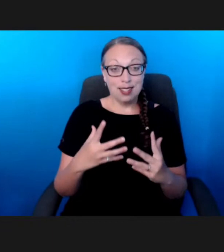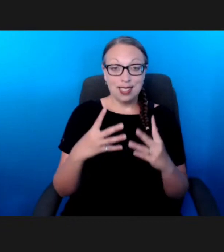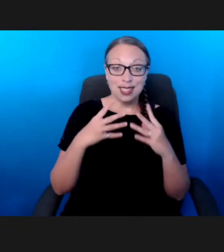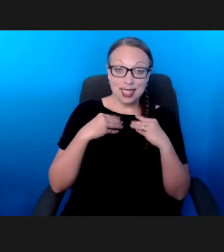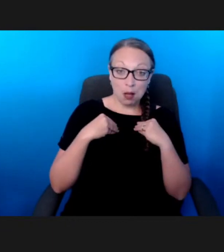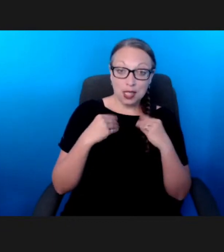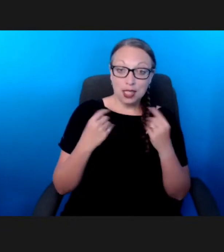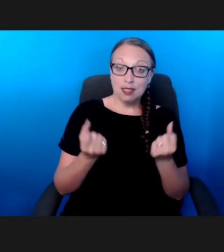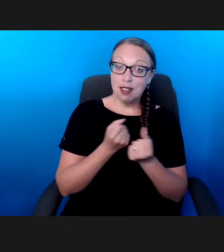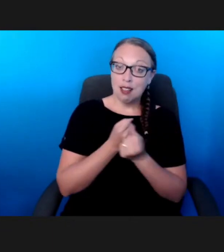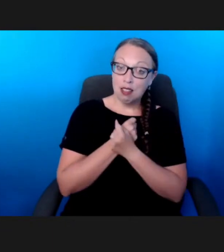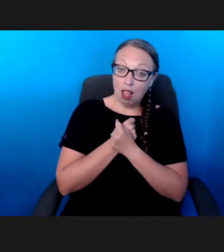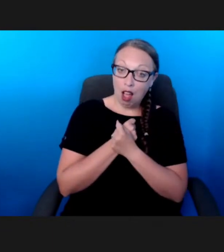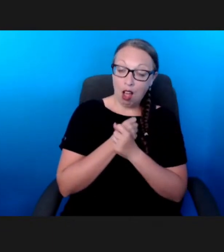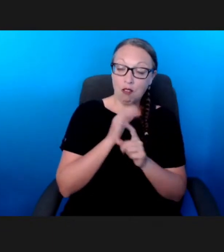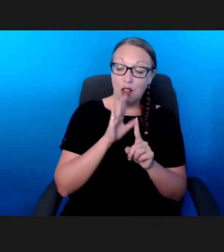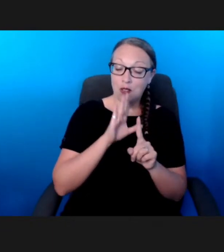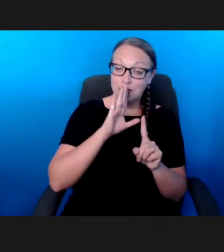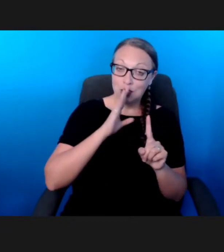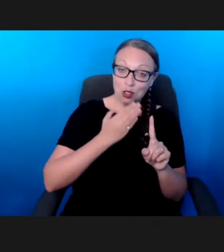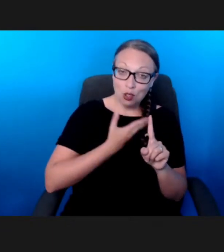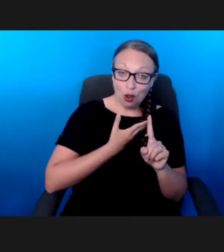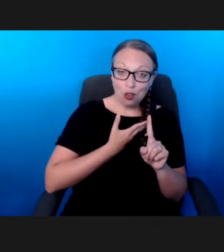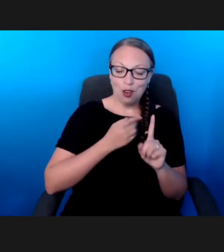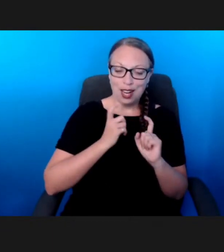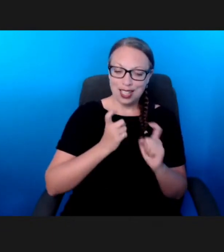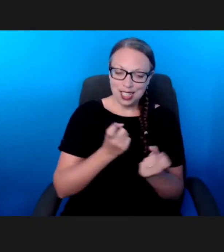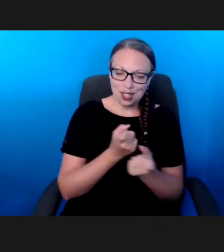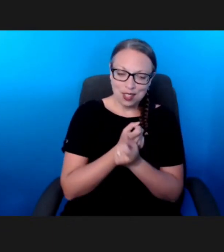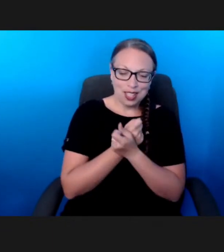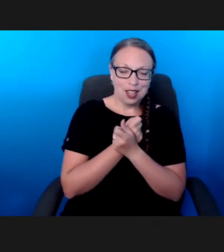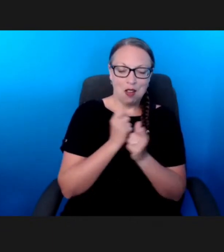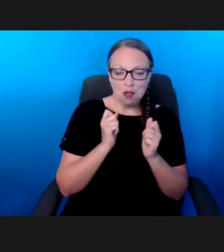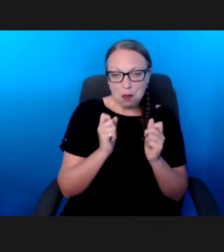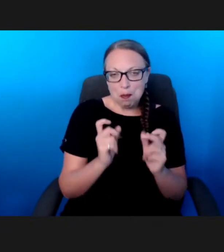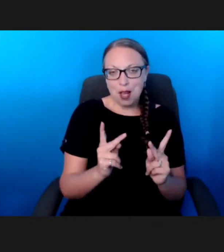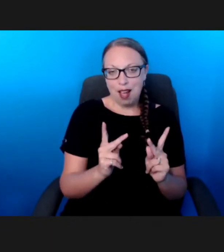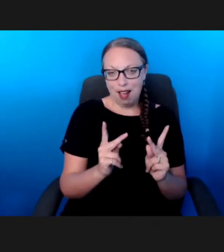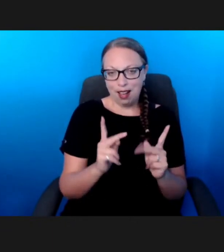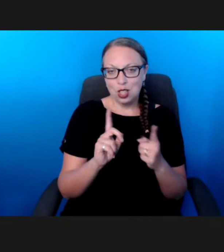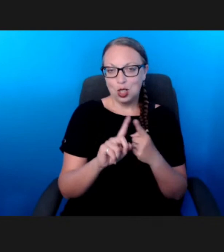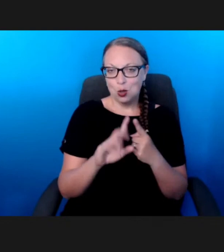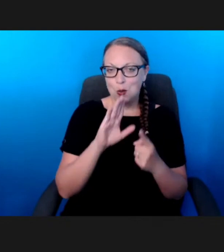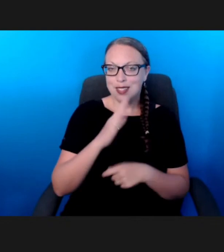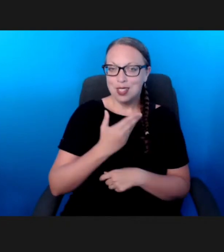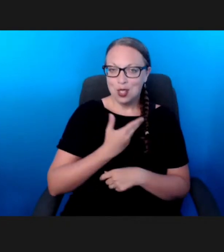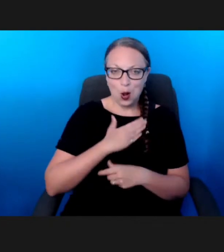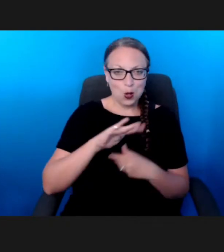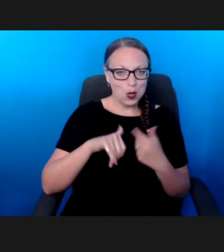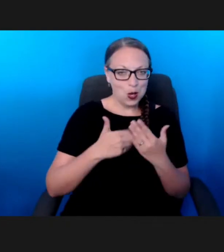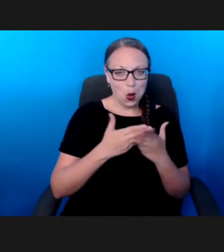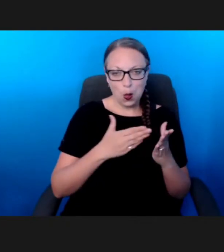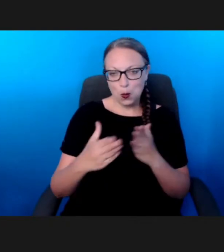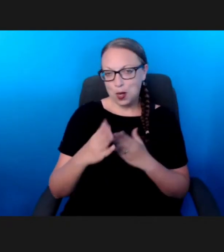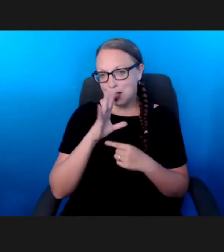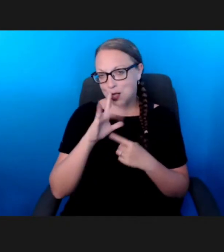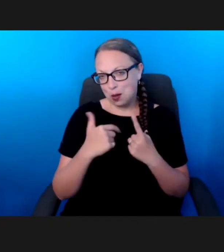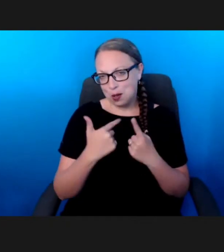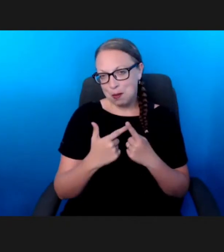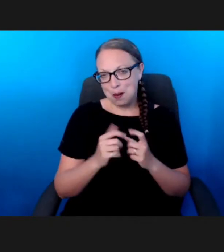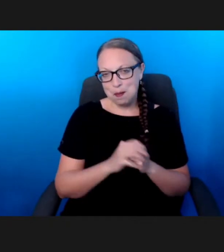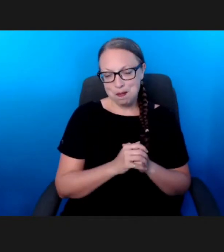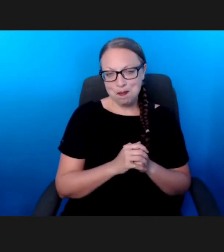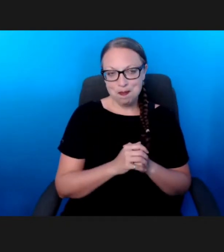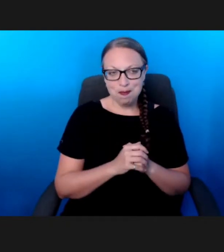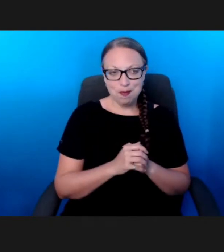love of his daughter and giving his love unconditionally to his daughter in all the ways that he talked about. So if